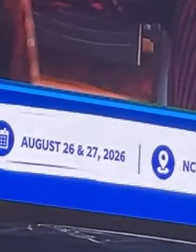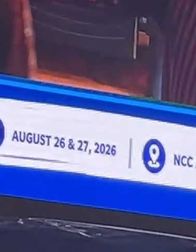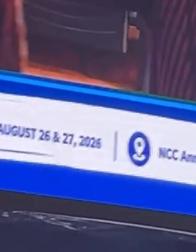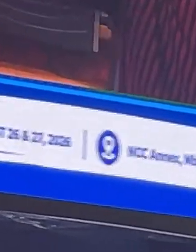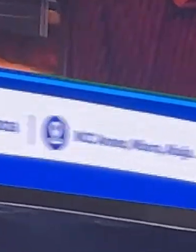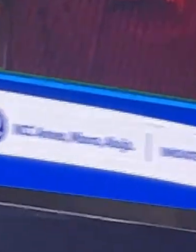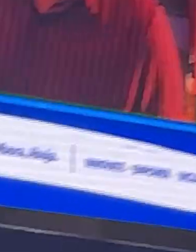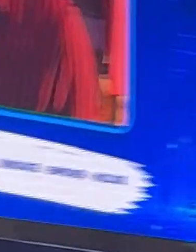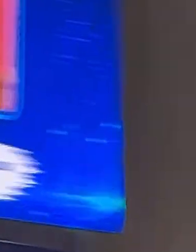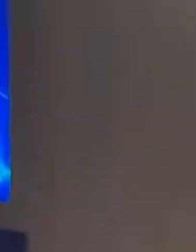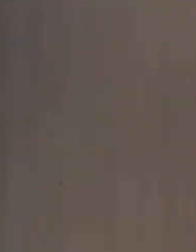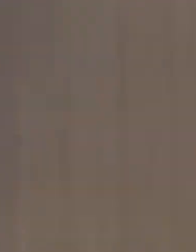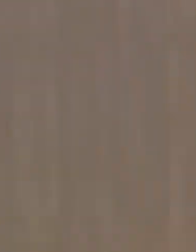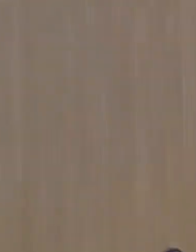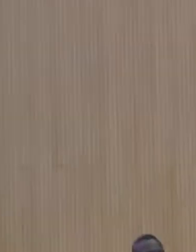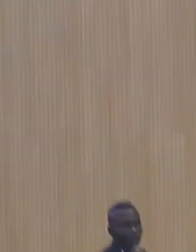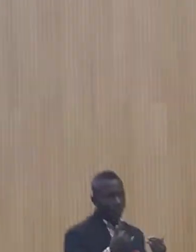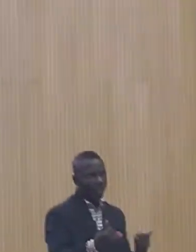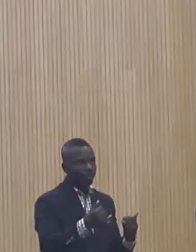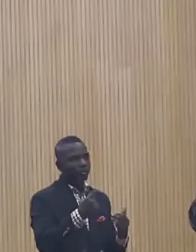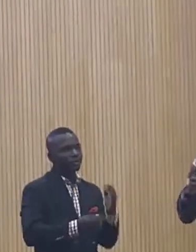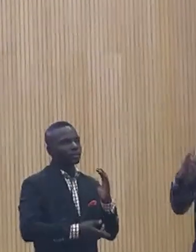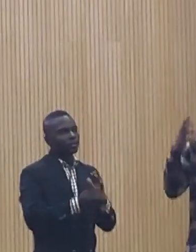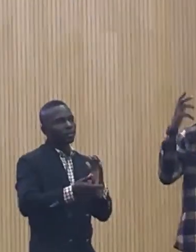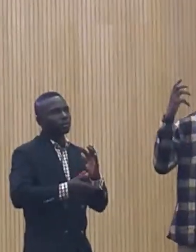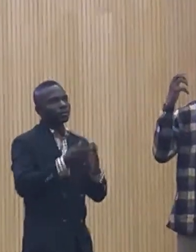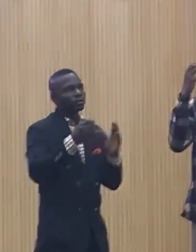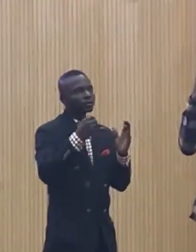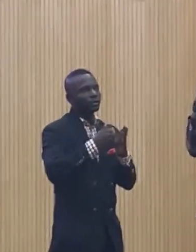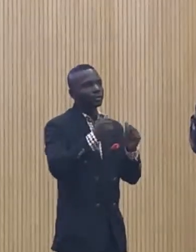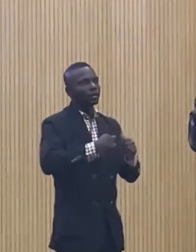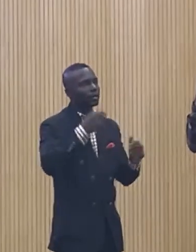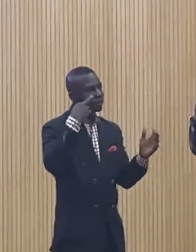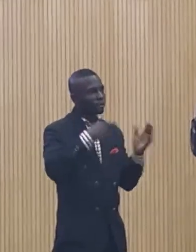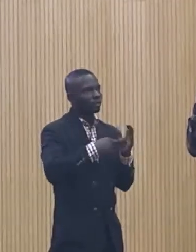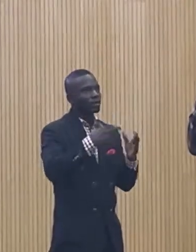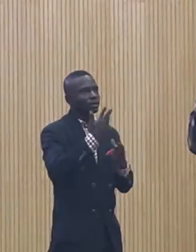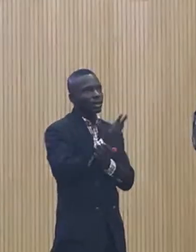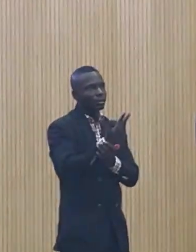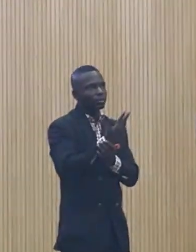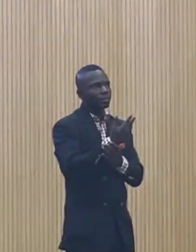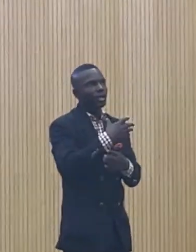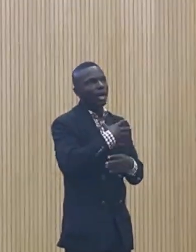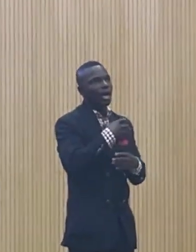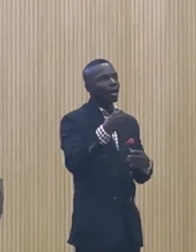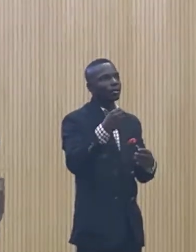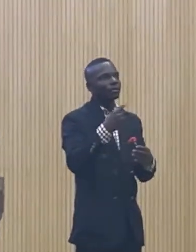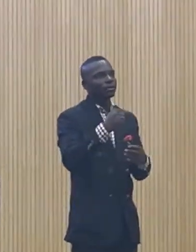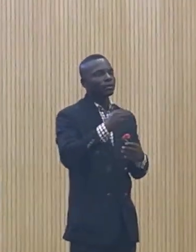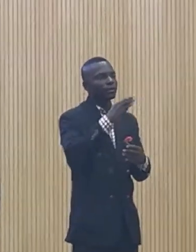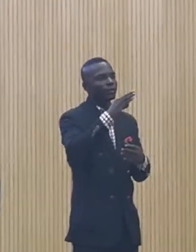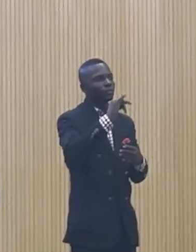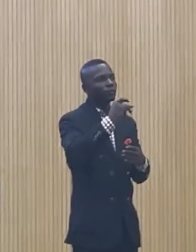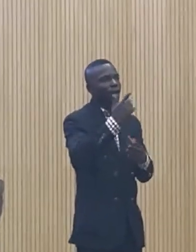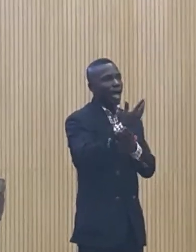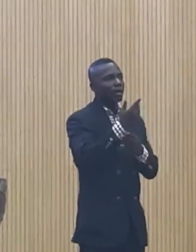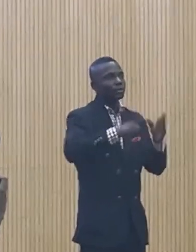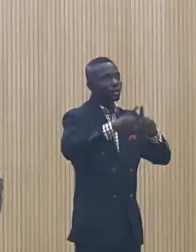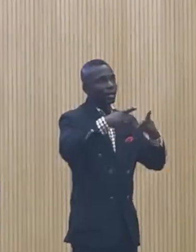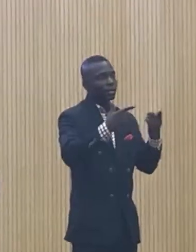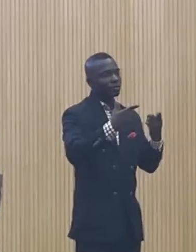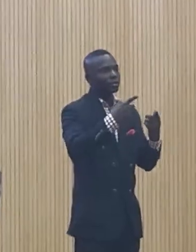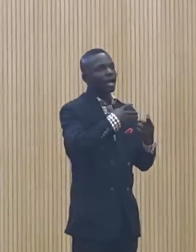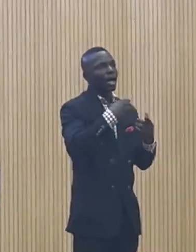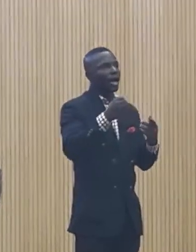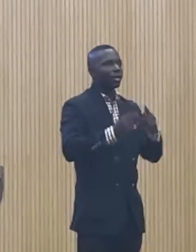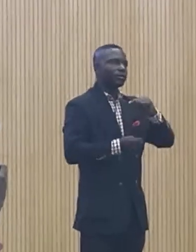question. Currently, the technology, it can actually recognize hands, and that's finger movement, that's sign language,